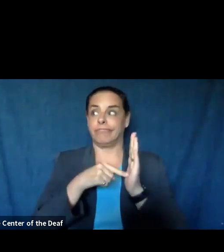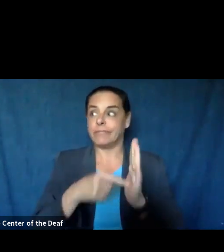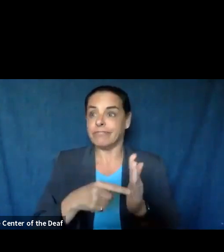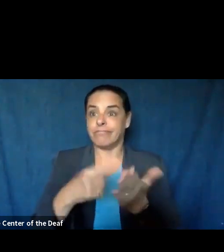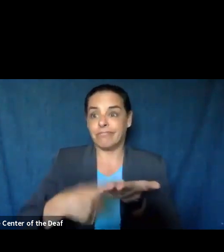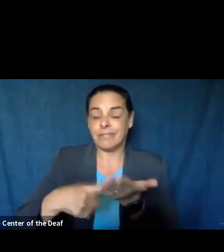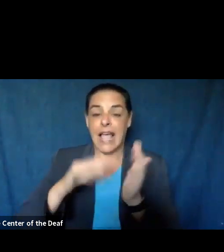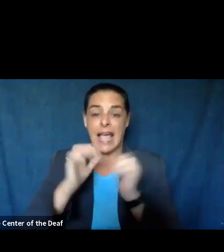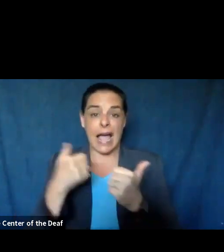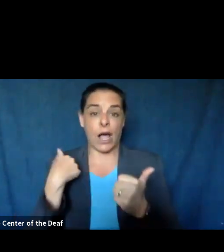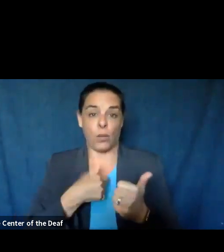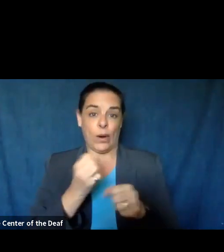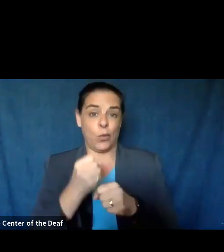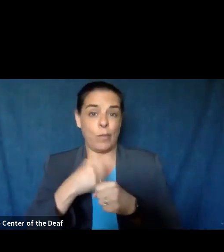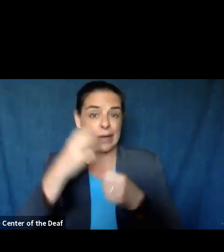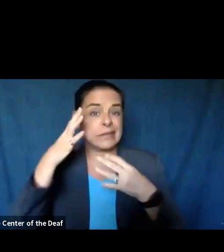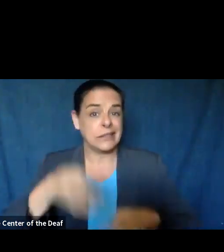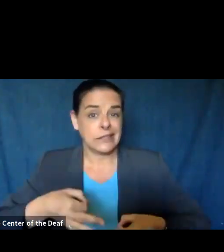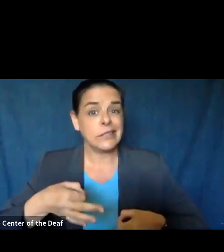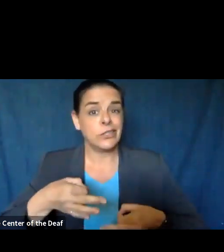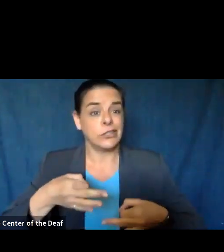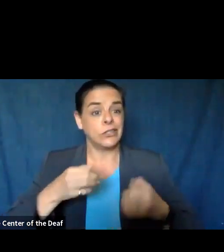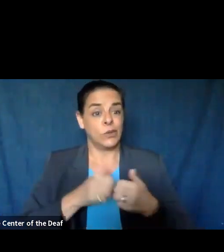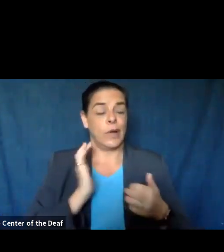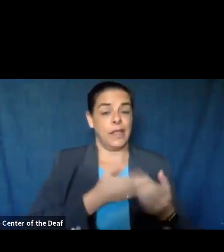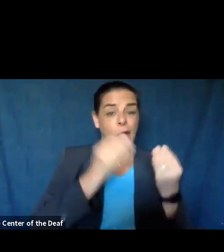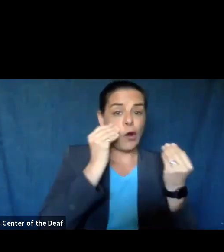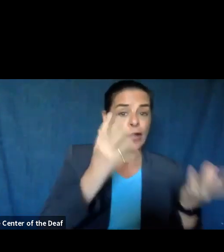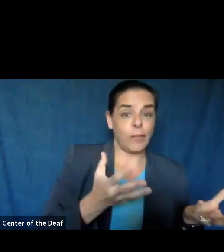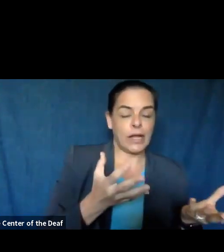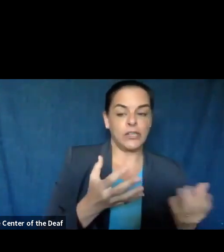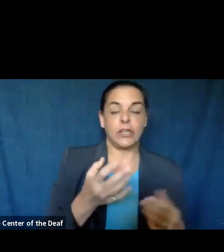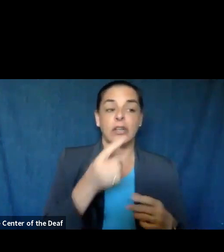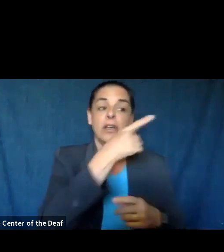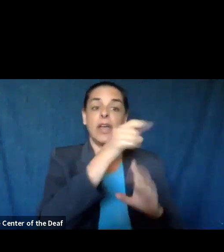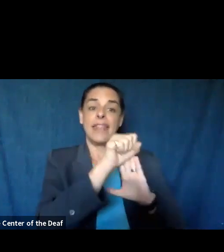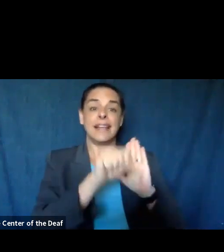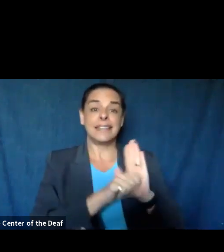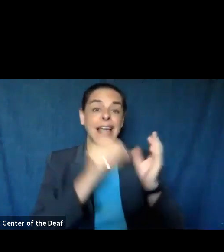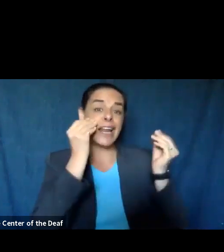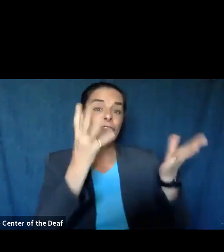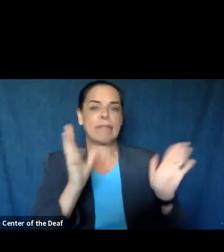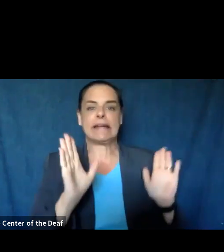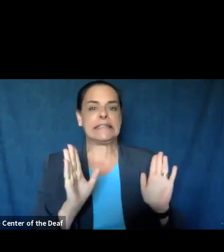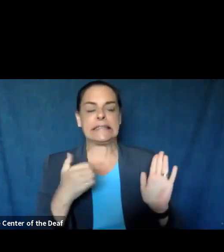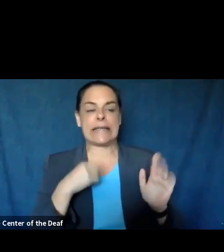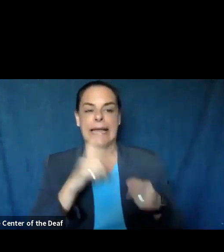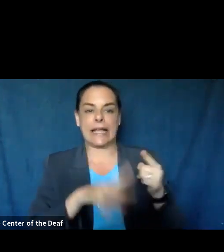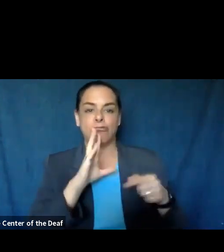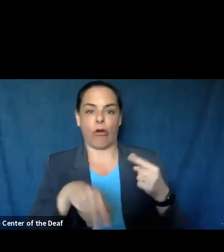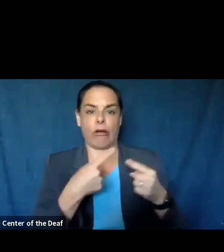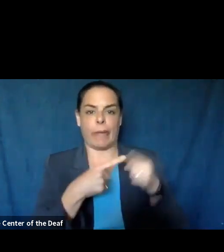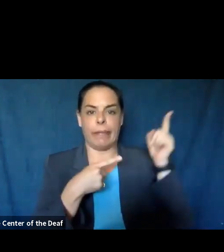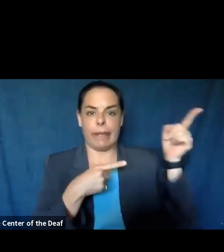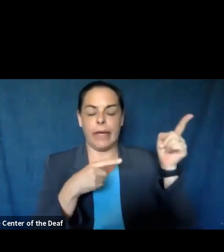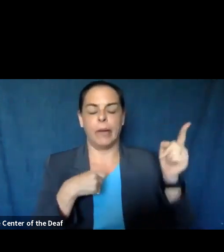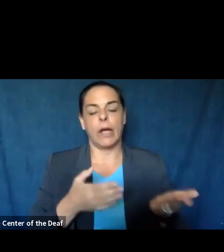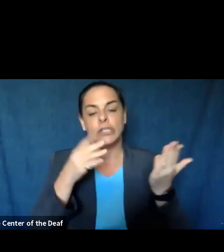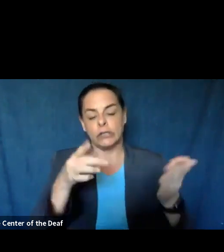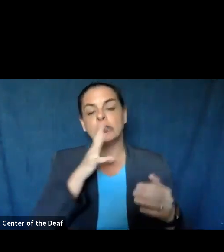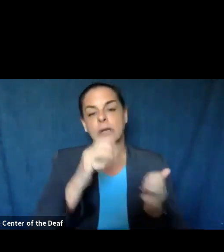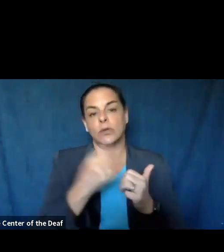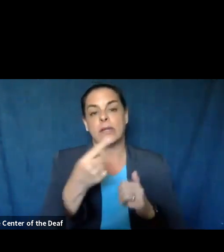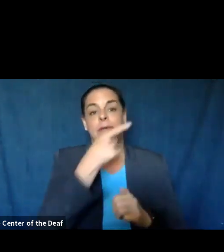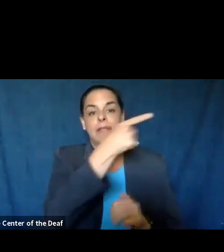our conclusions with our data that we have. I can't speak to the state data. I would suggest you talk with somebody there about how